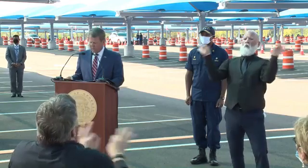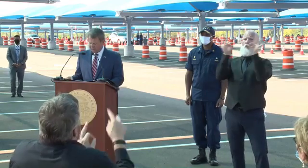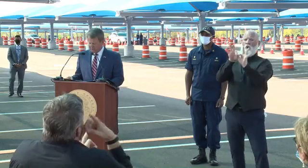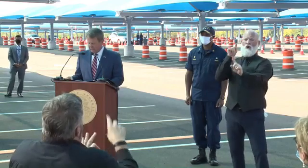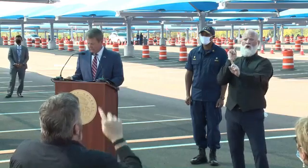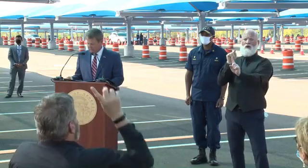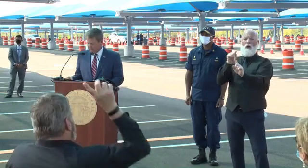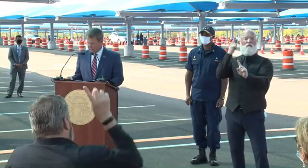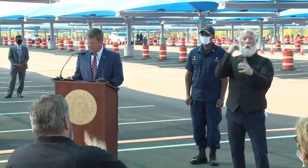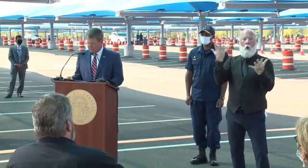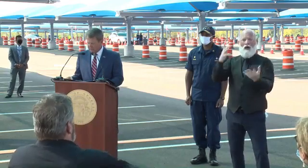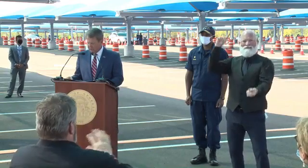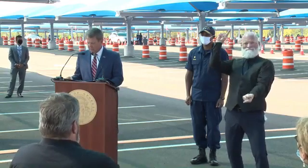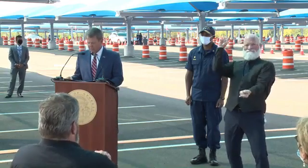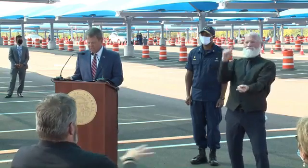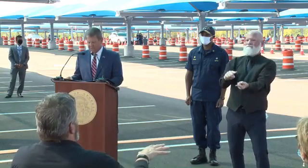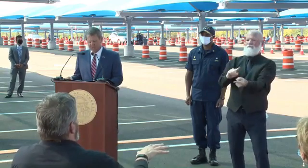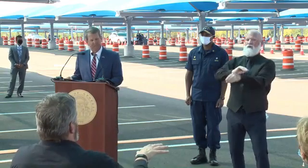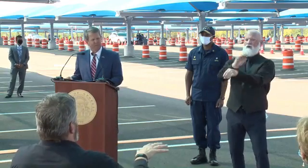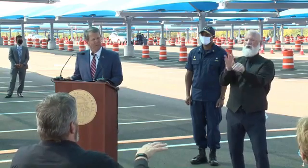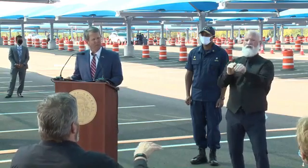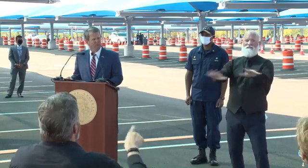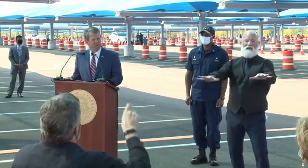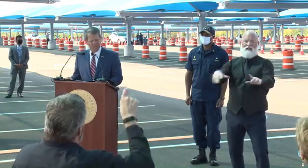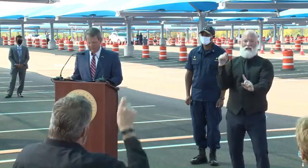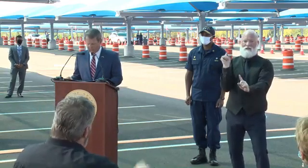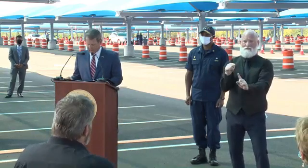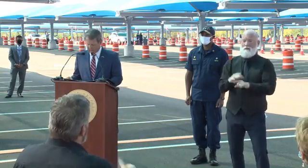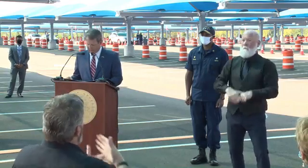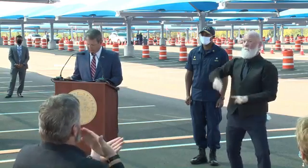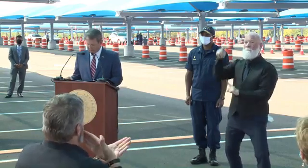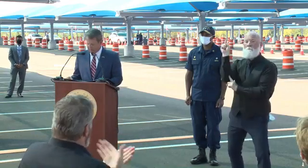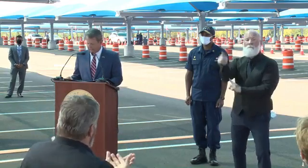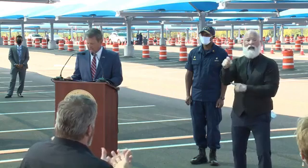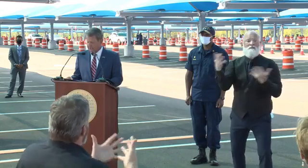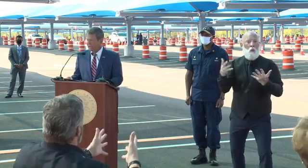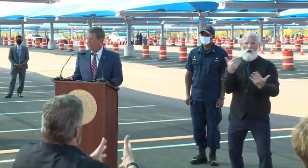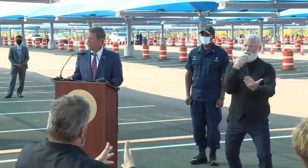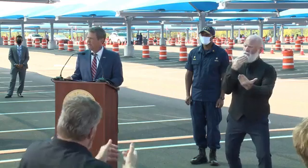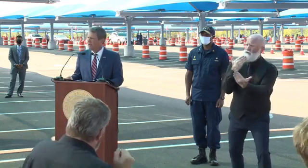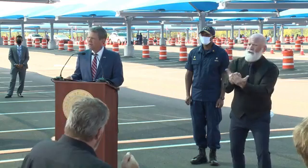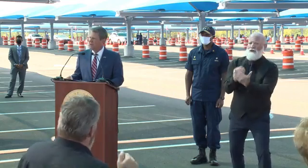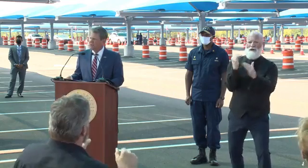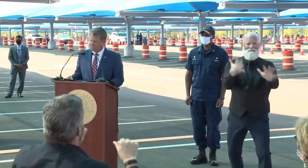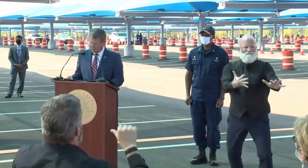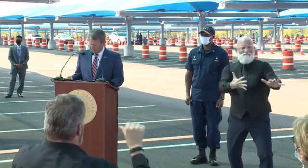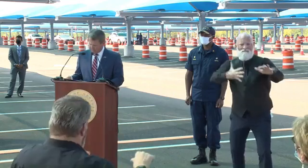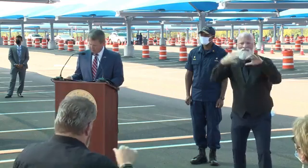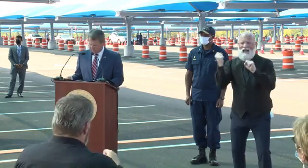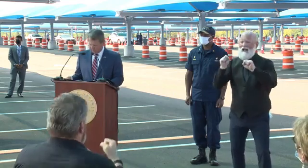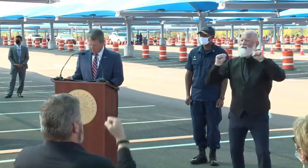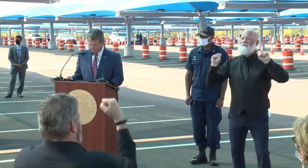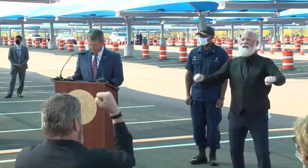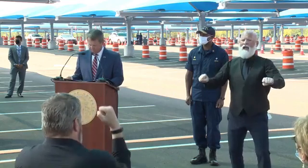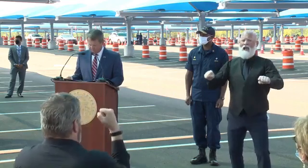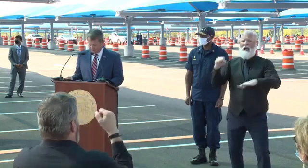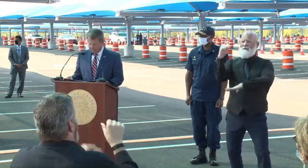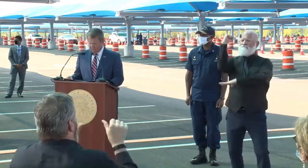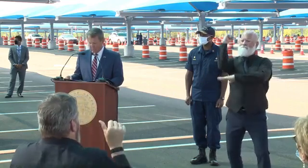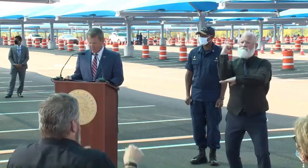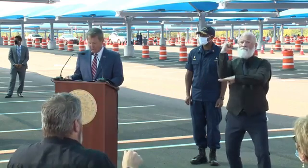With robust, accurate, and accessible testing, we can find the virus, isolate it, and prevent the